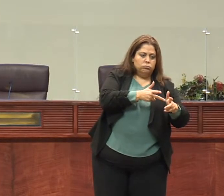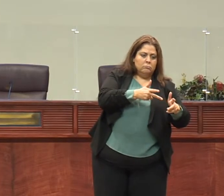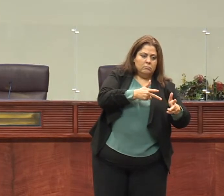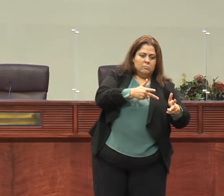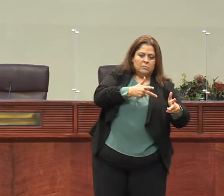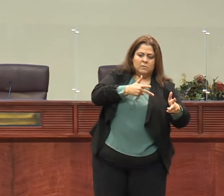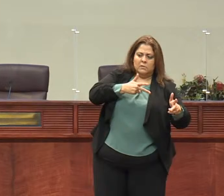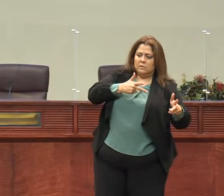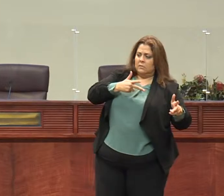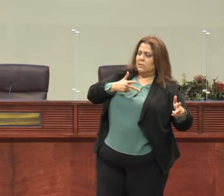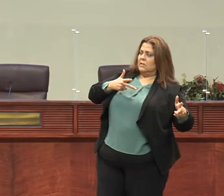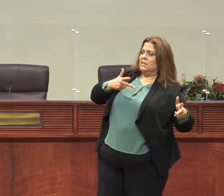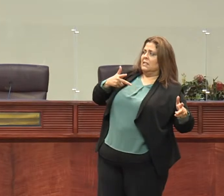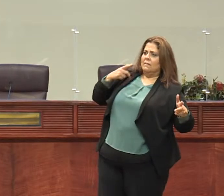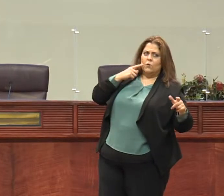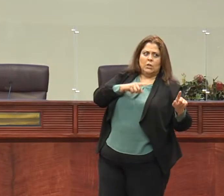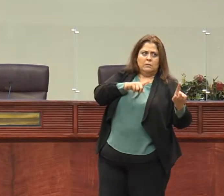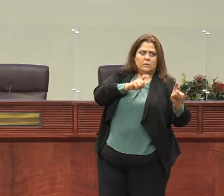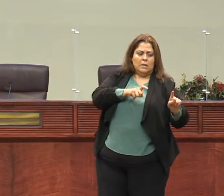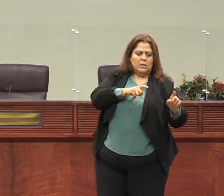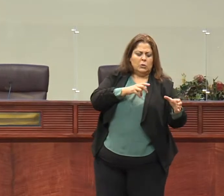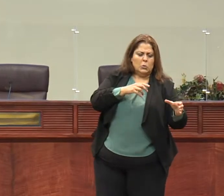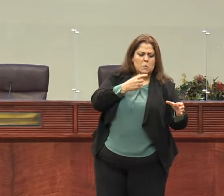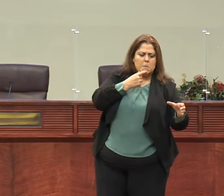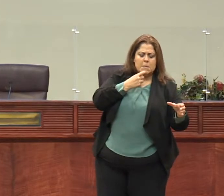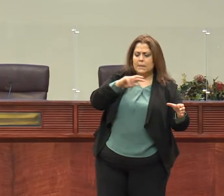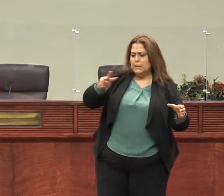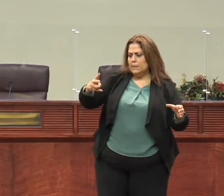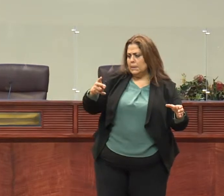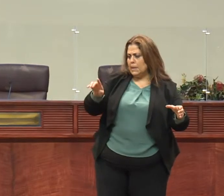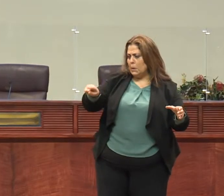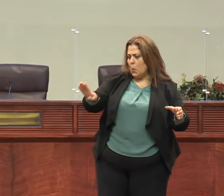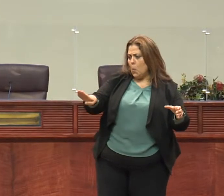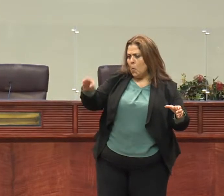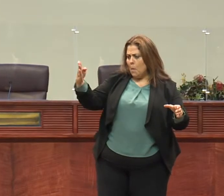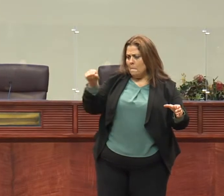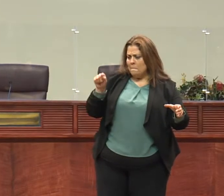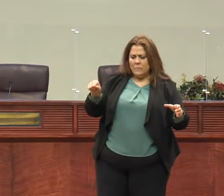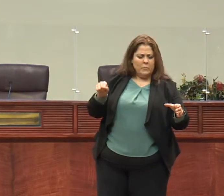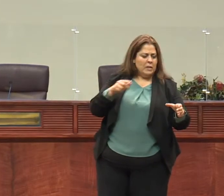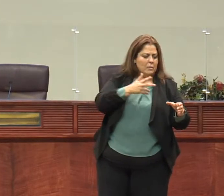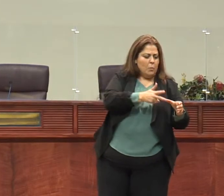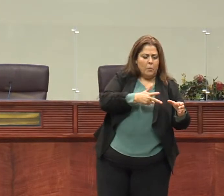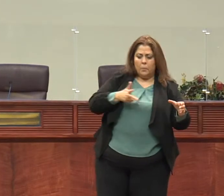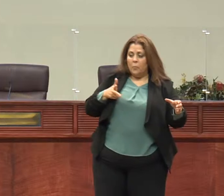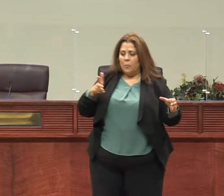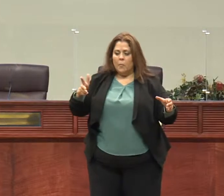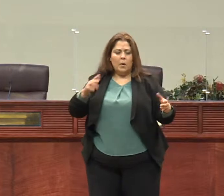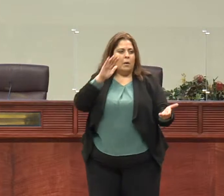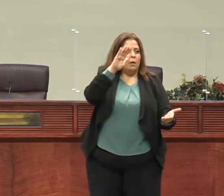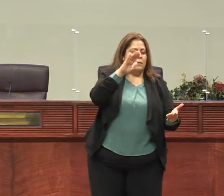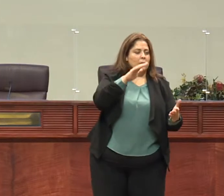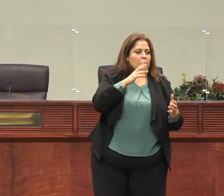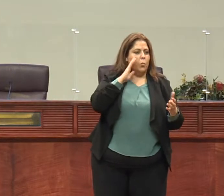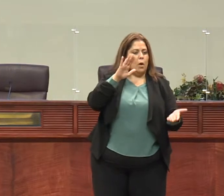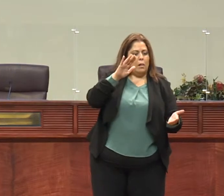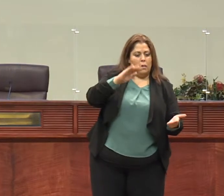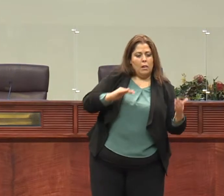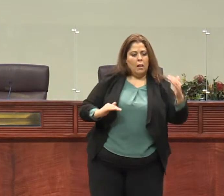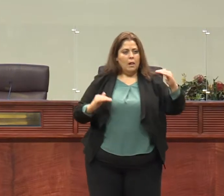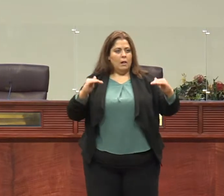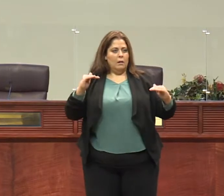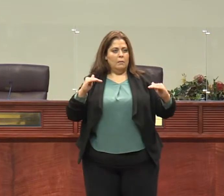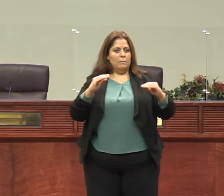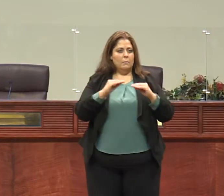at Barnett Park by opening the second location. Okay. Other